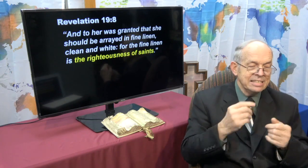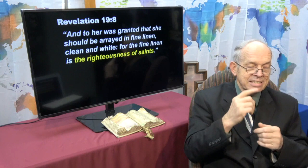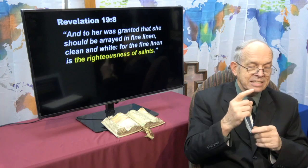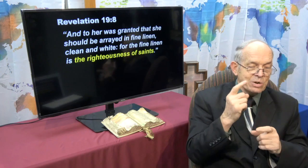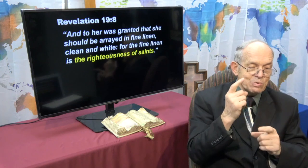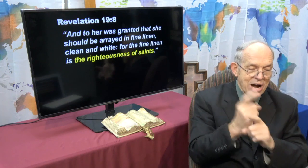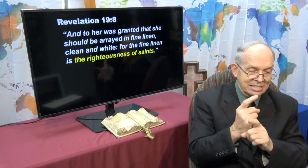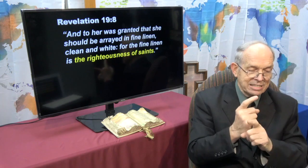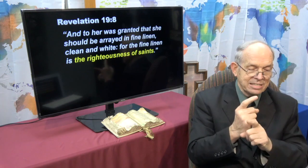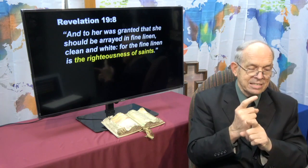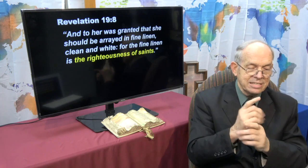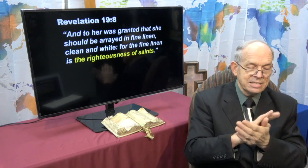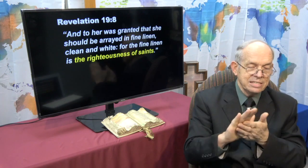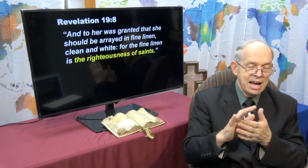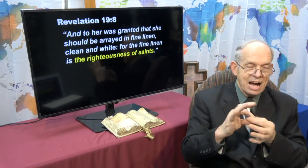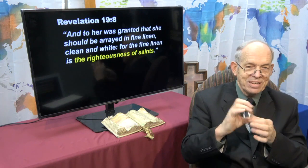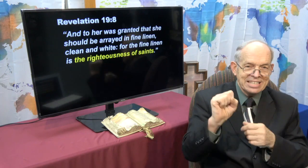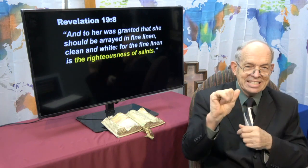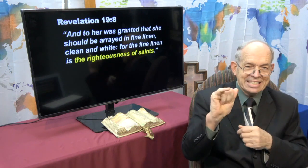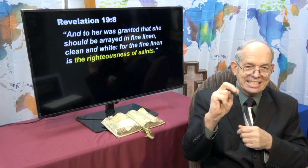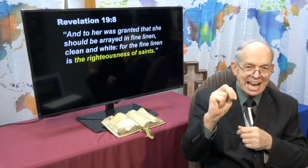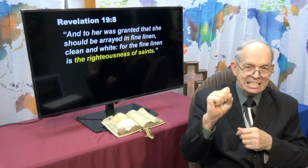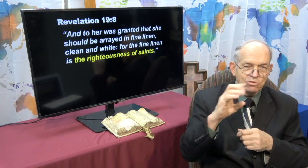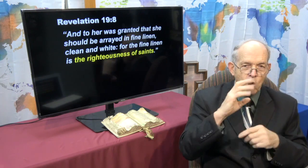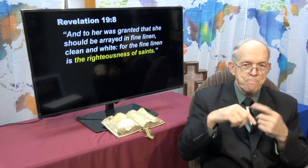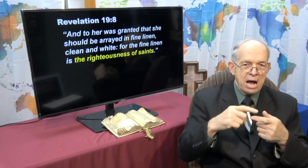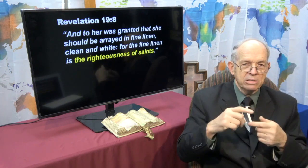is the righteousness of Saint Trapper.